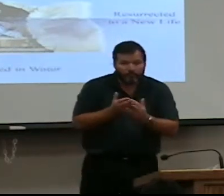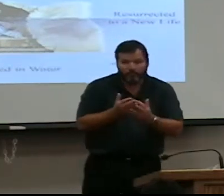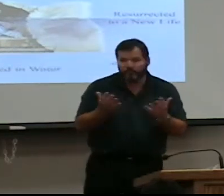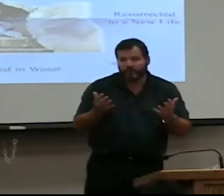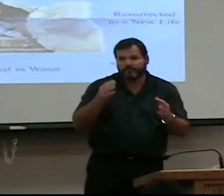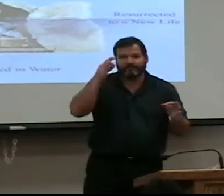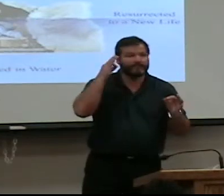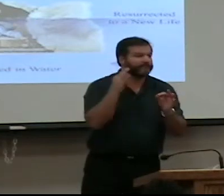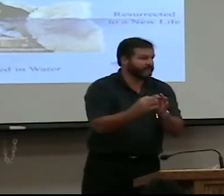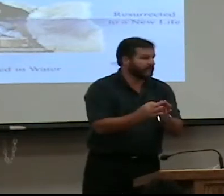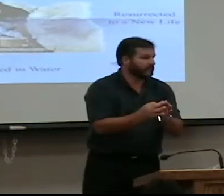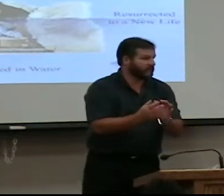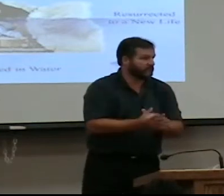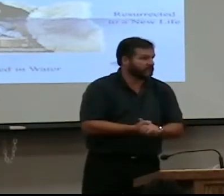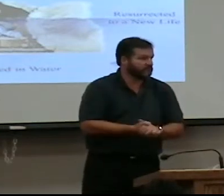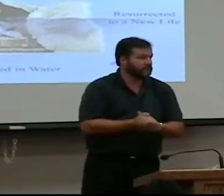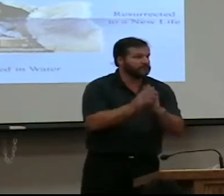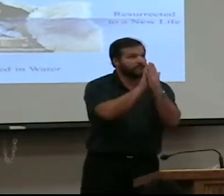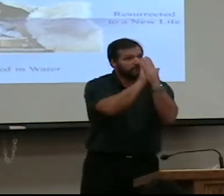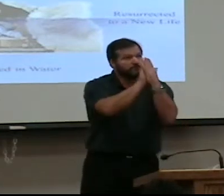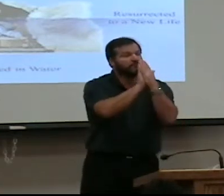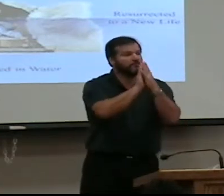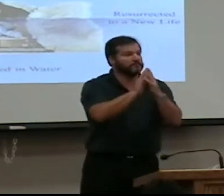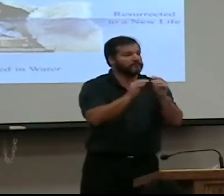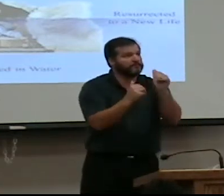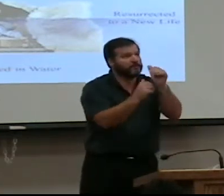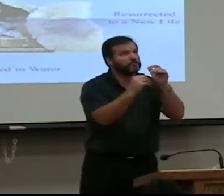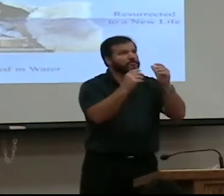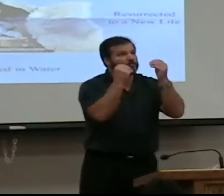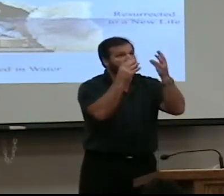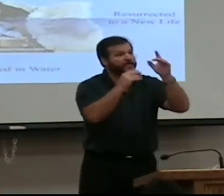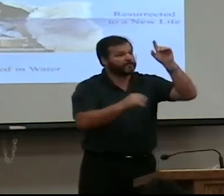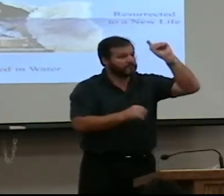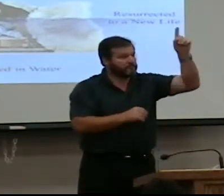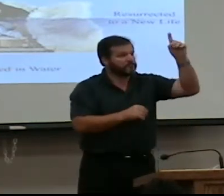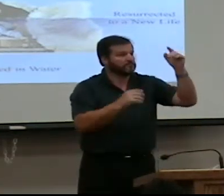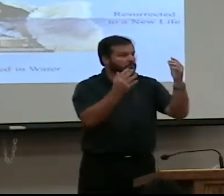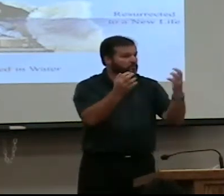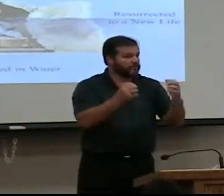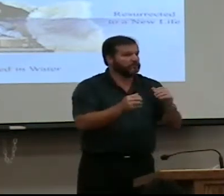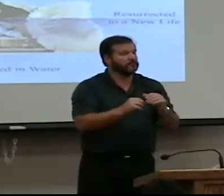Through what? Through our faith. This relationship with him, obeying him.